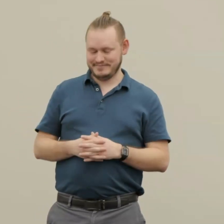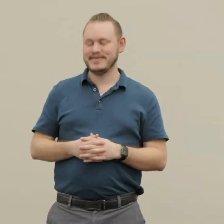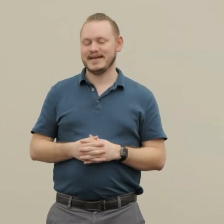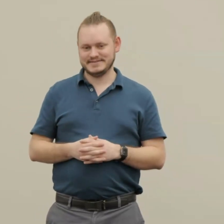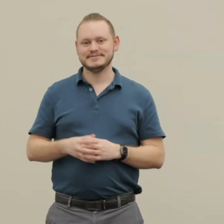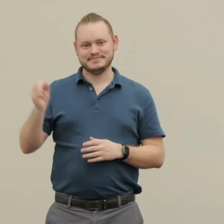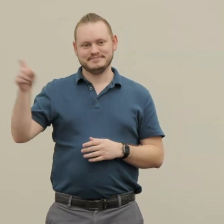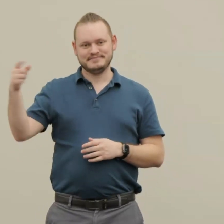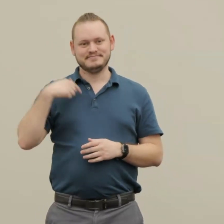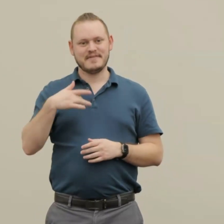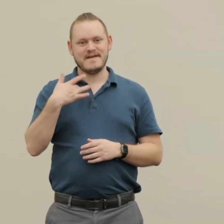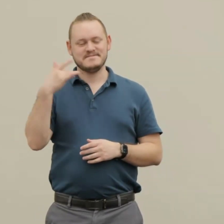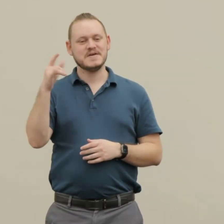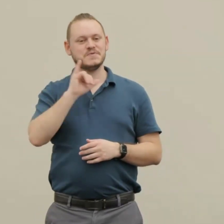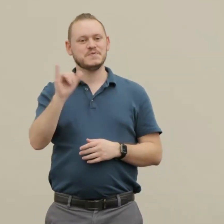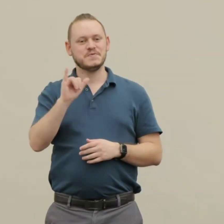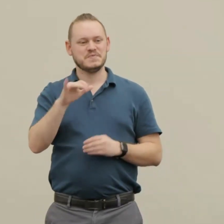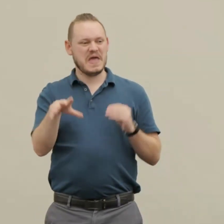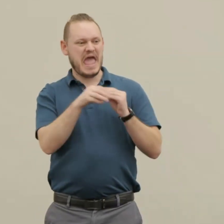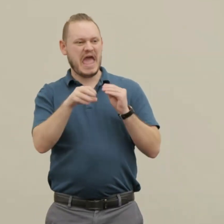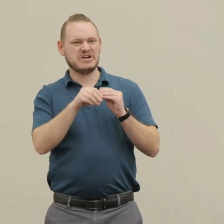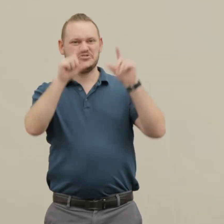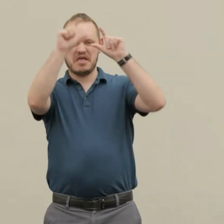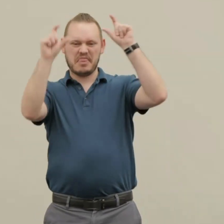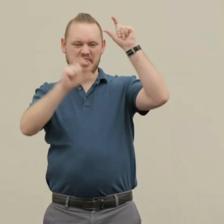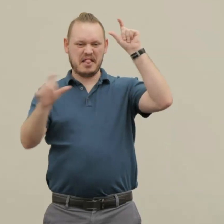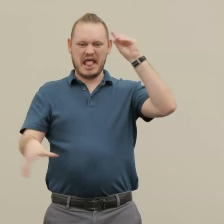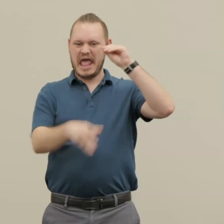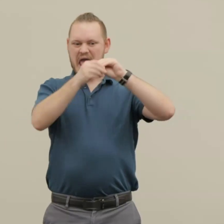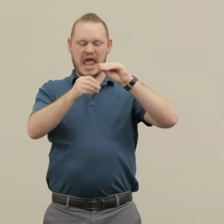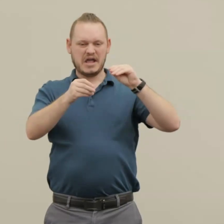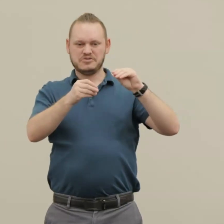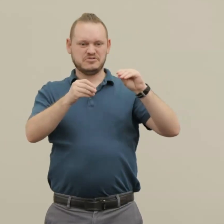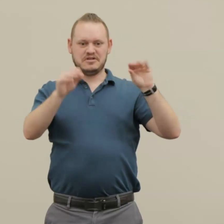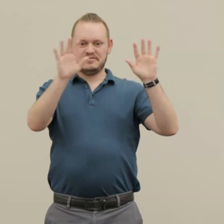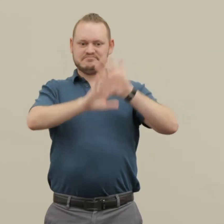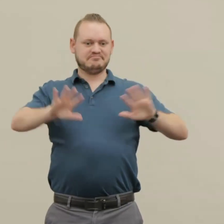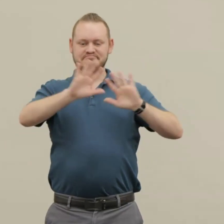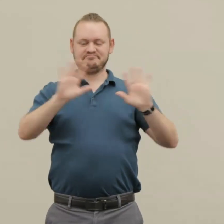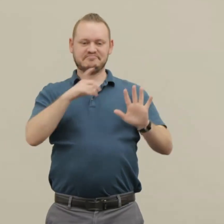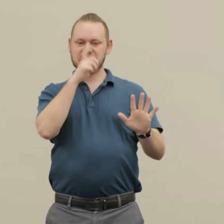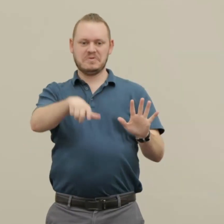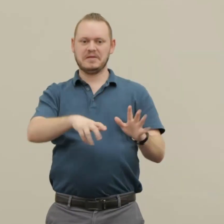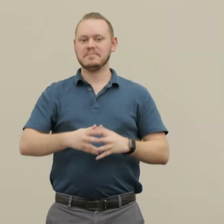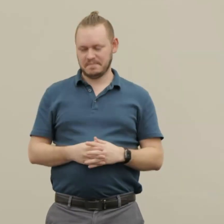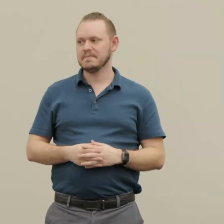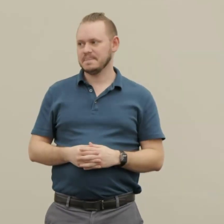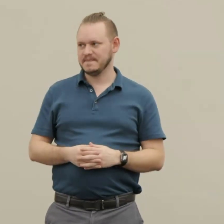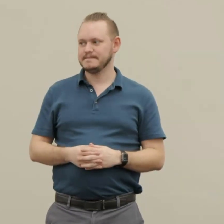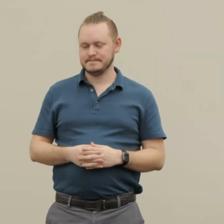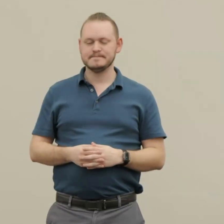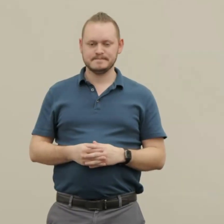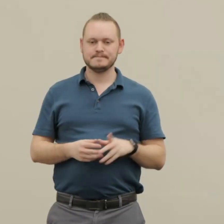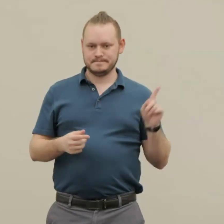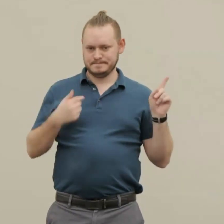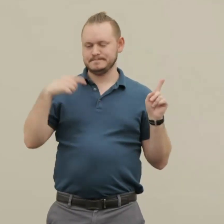Okay. Clutter, screen reader, Yep. Yep. And I've